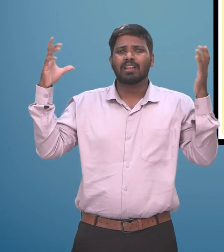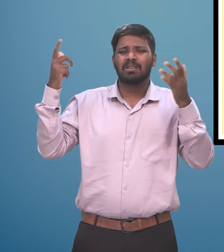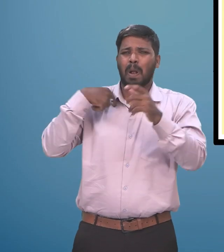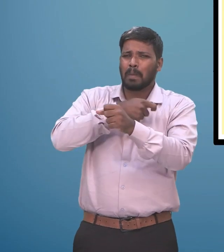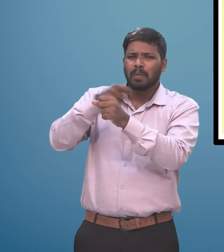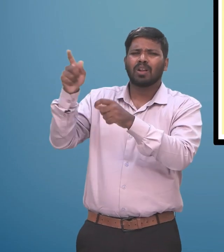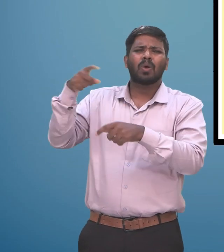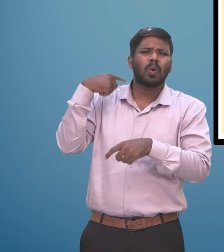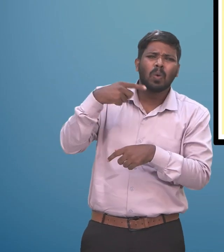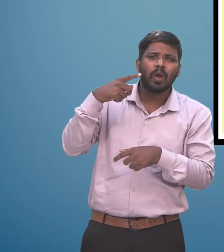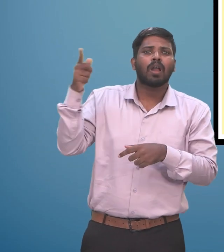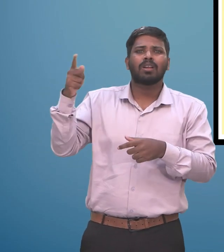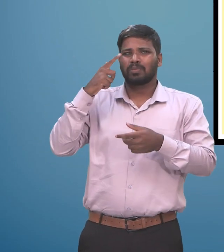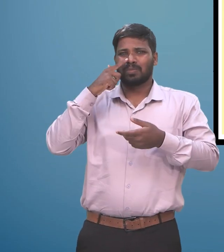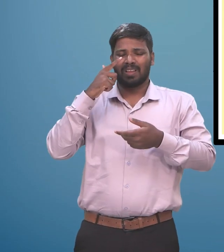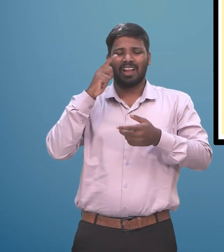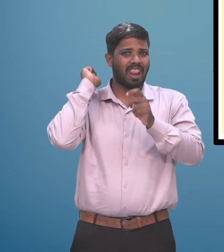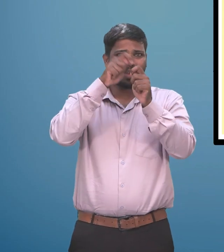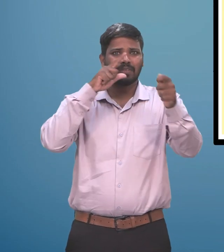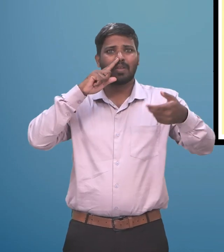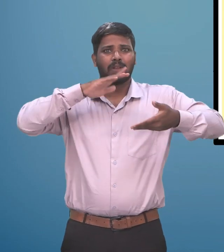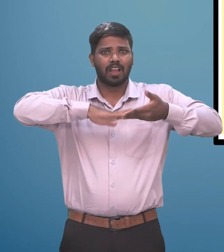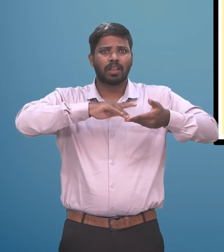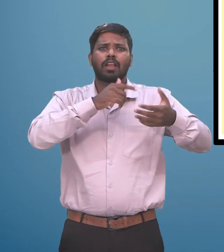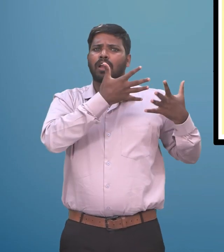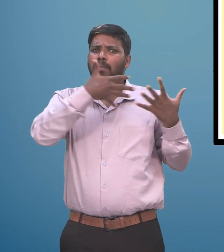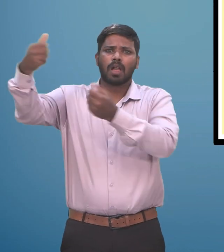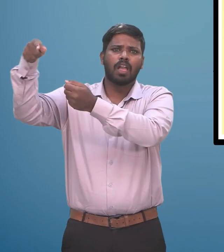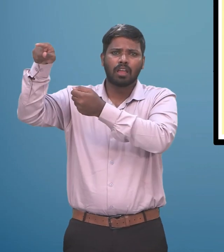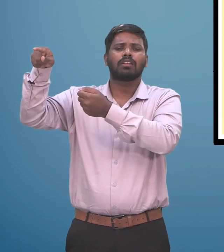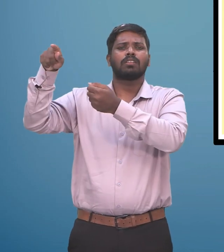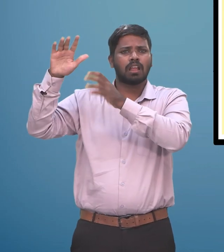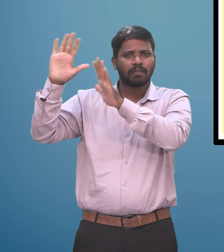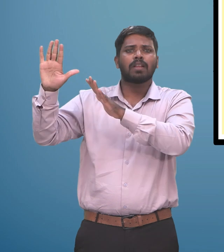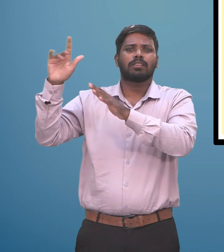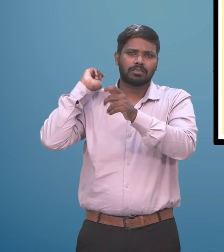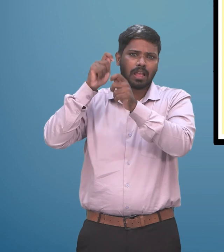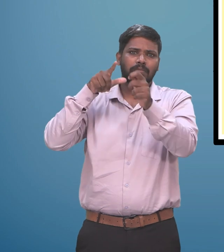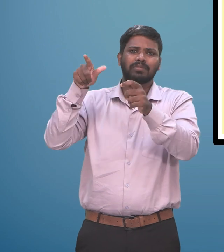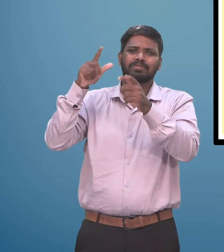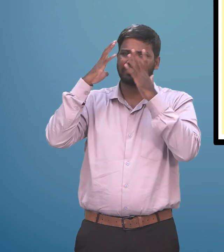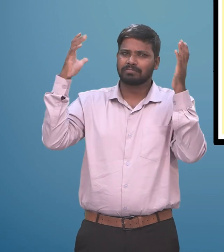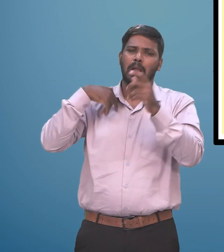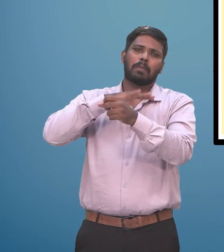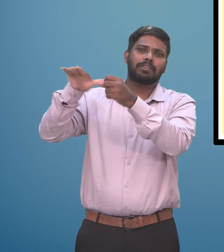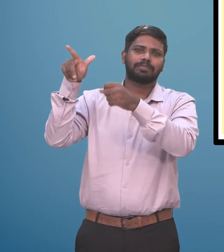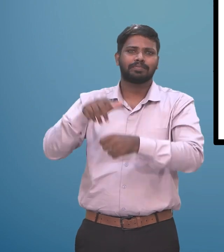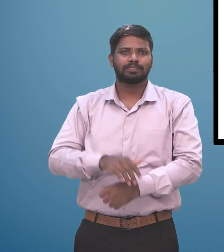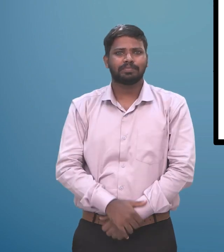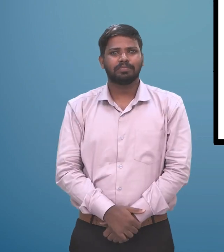many shorter ones that focus on values and constantly ask questions about what is right and what is wrong. Let's